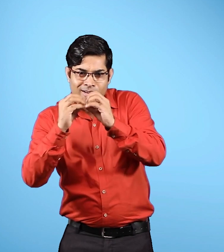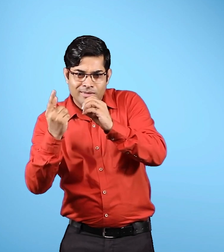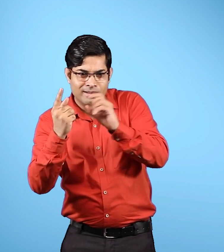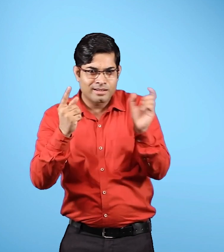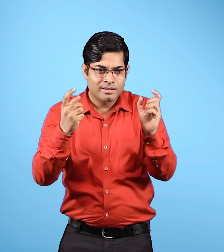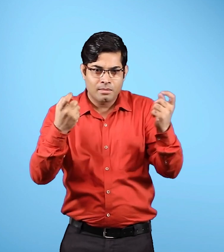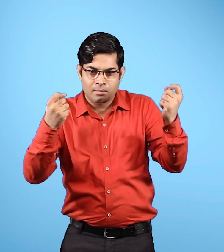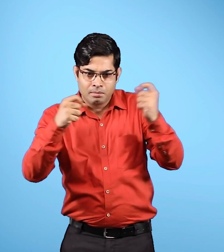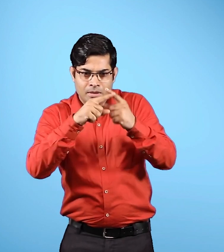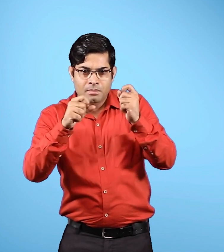as well.